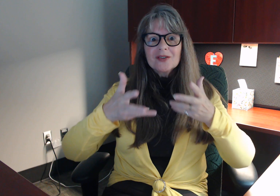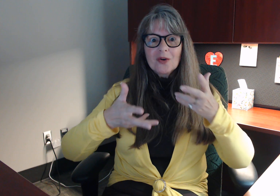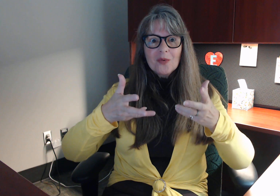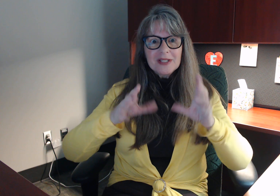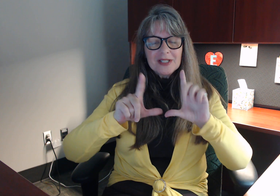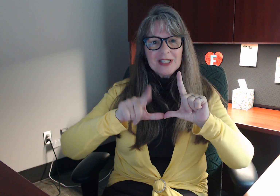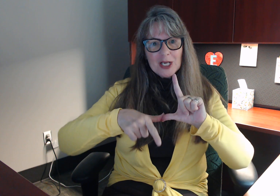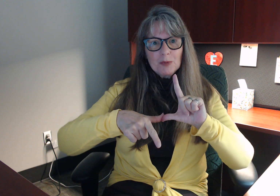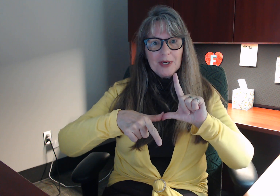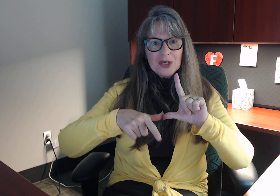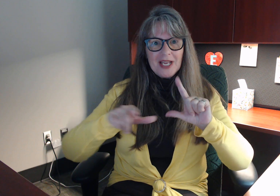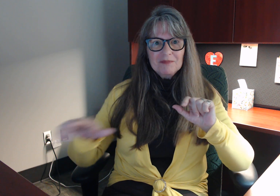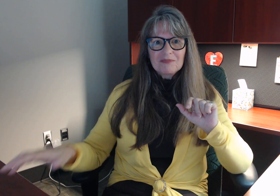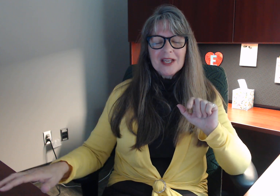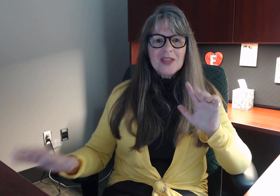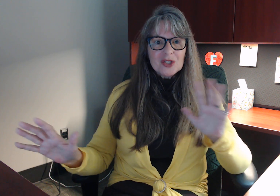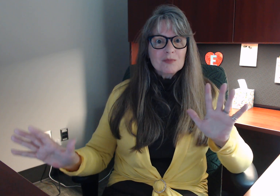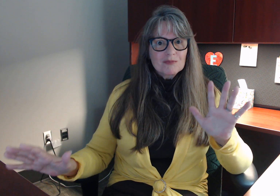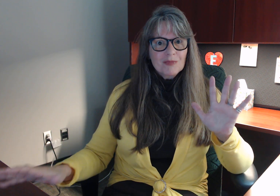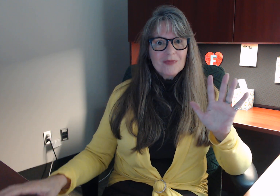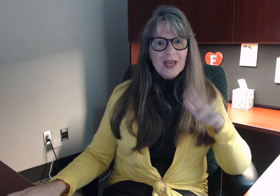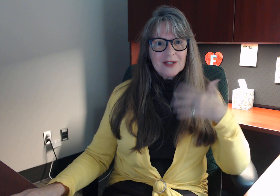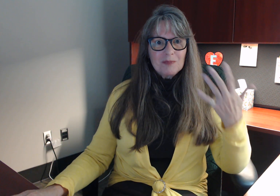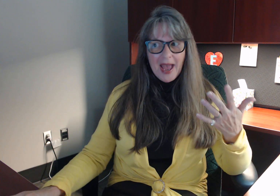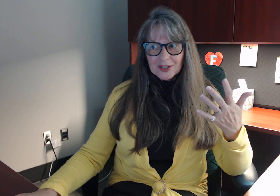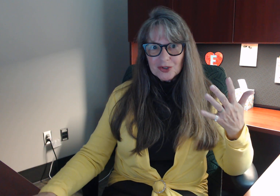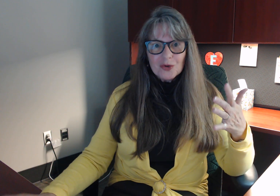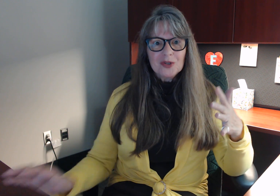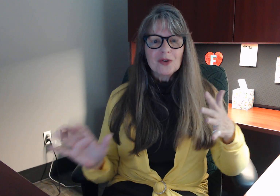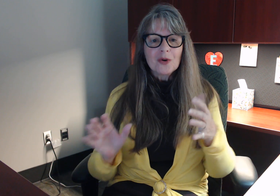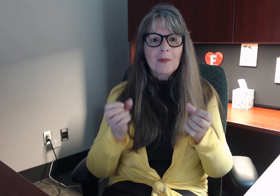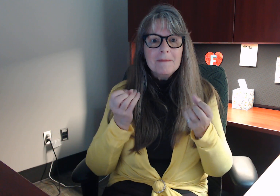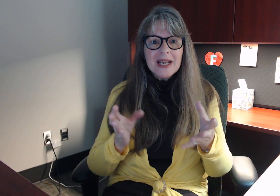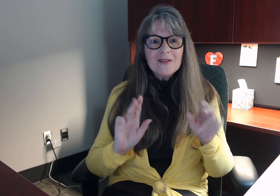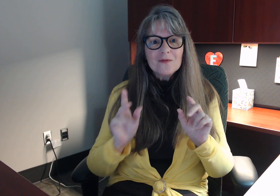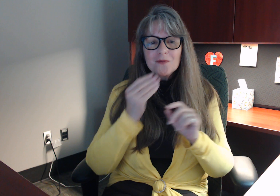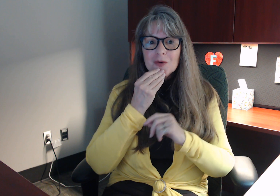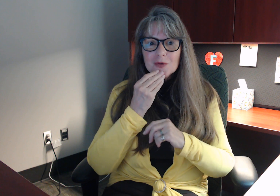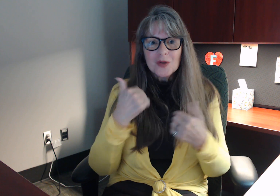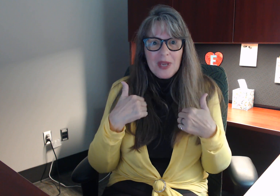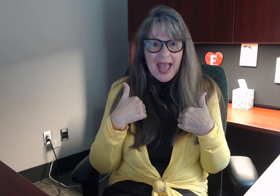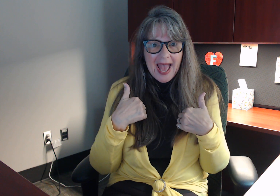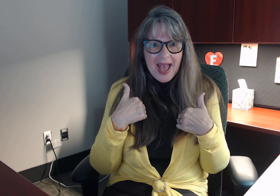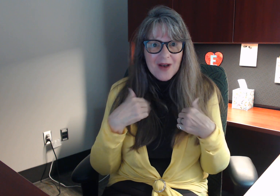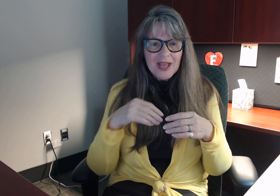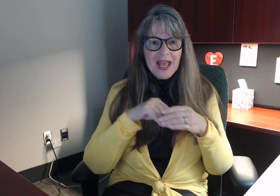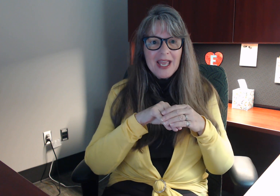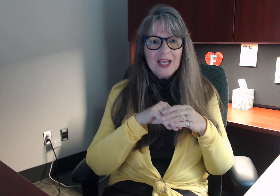So it's expiration date. That's past due, and so there are many foods that we have in